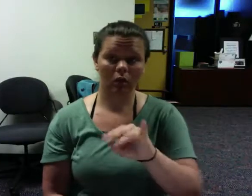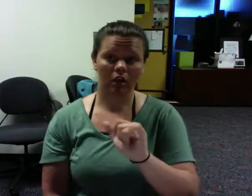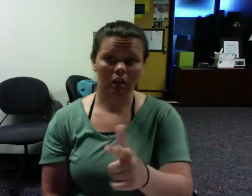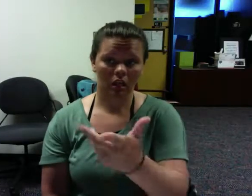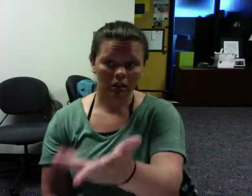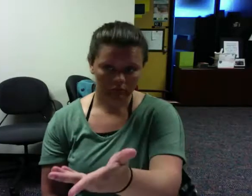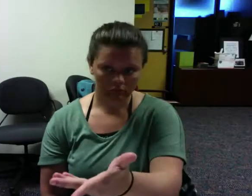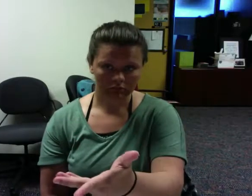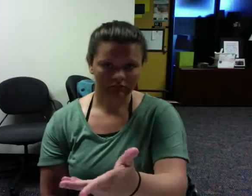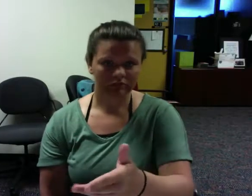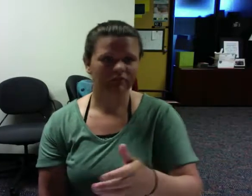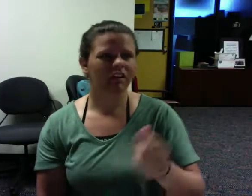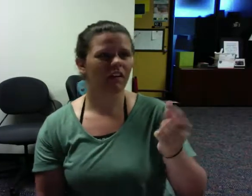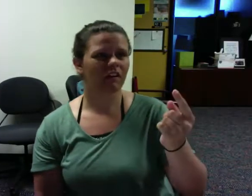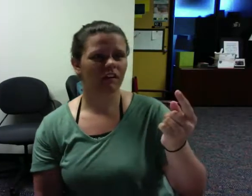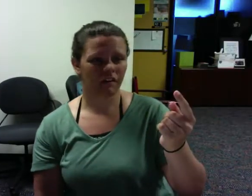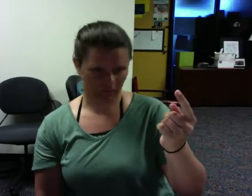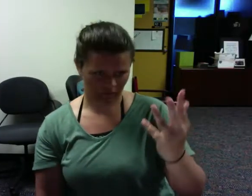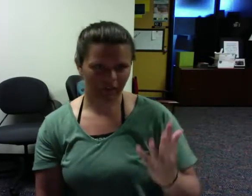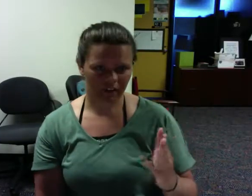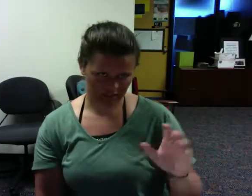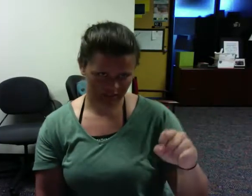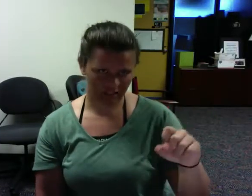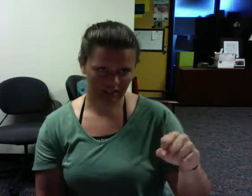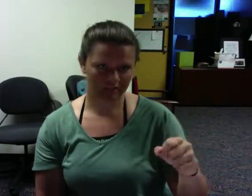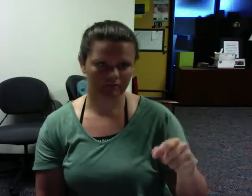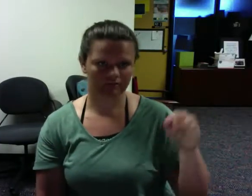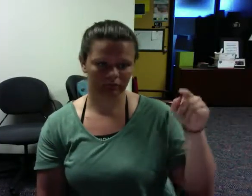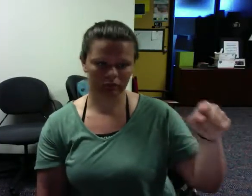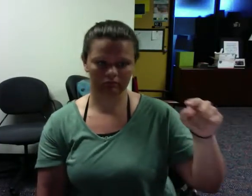fifths. Okay, each of these is 1/5 of the pie.